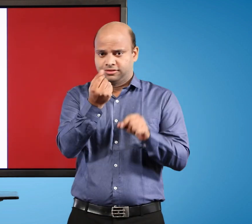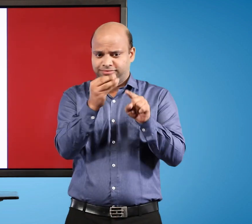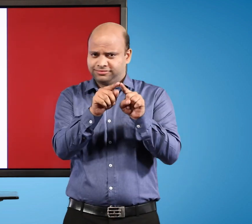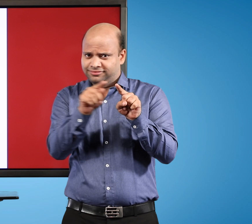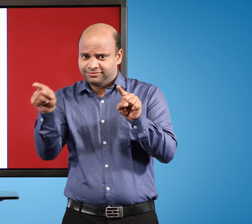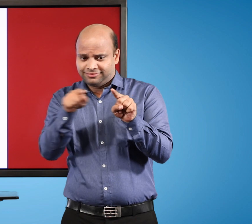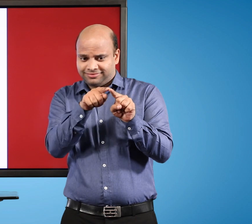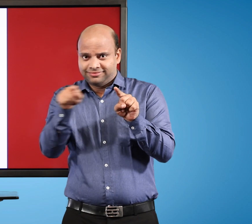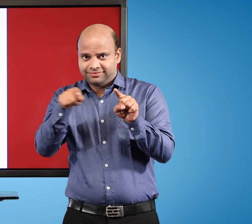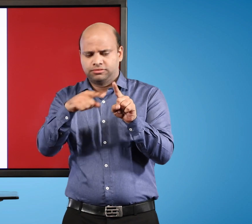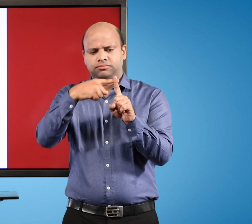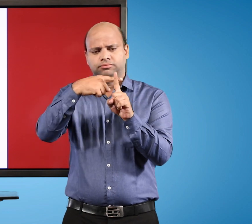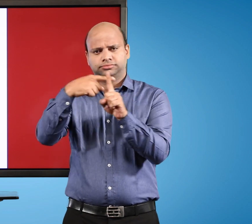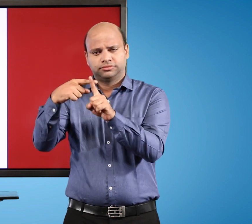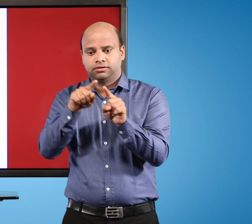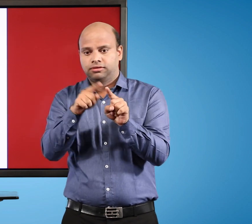Addition on the number line.